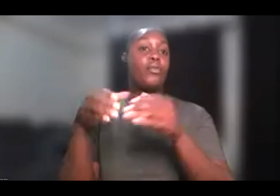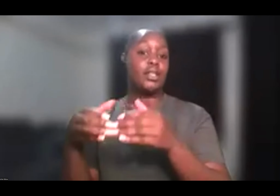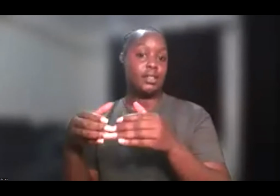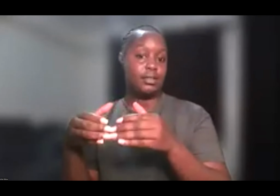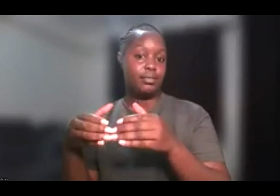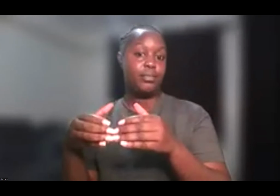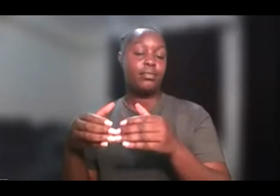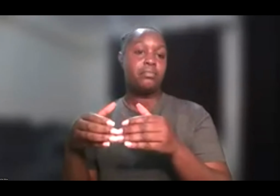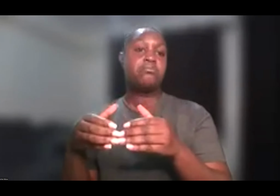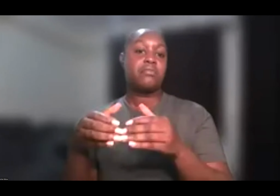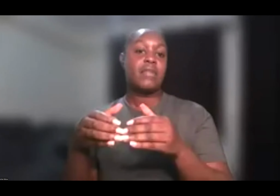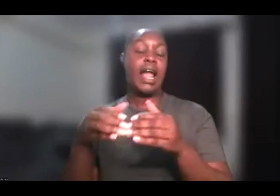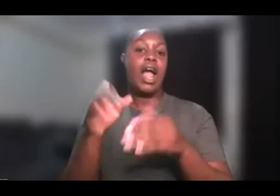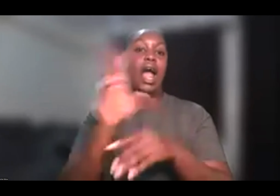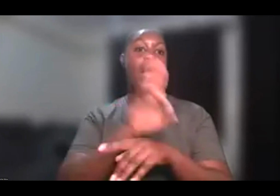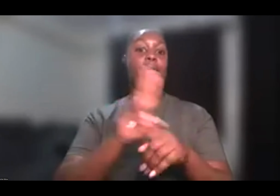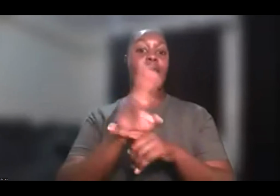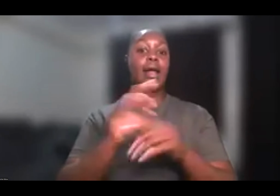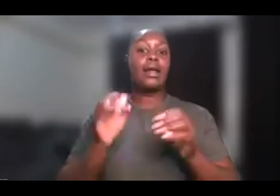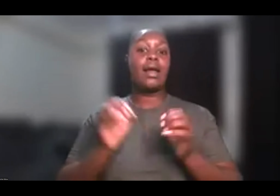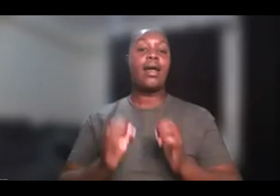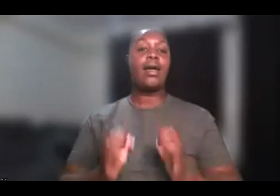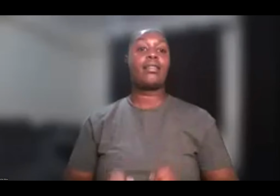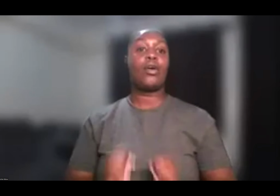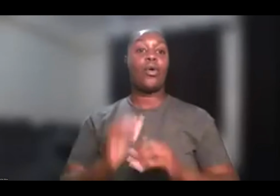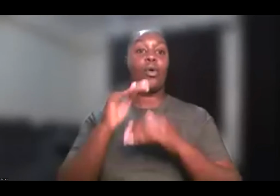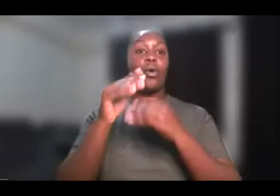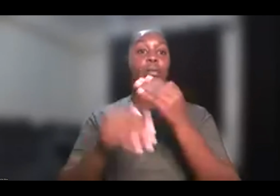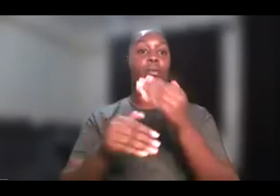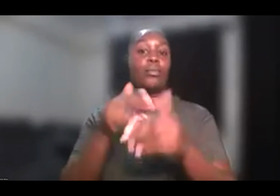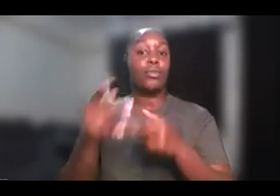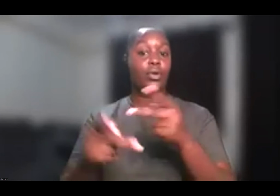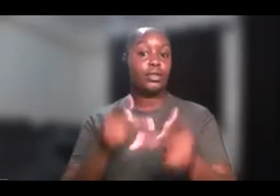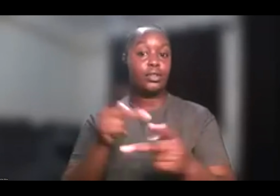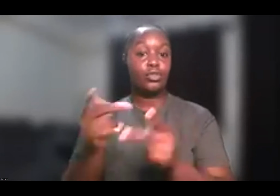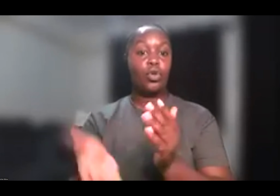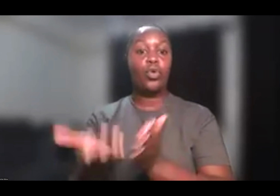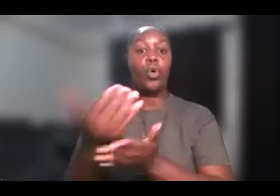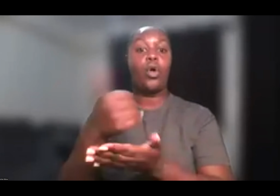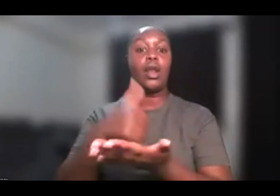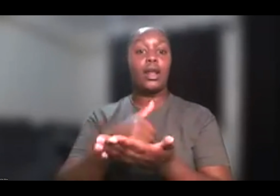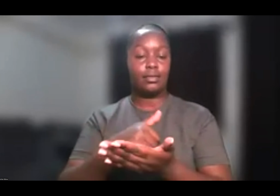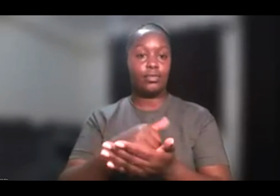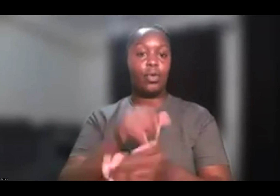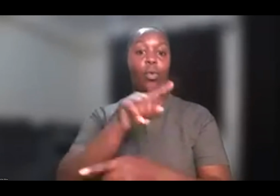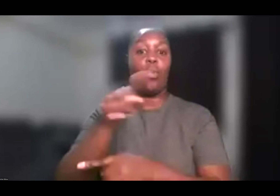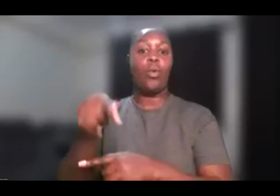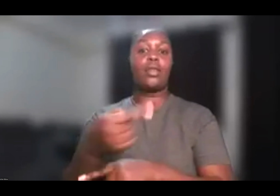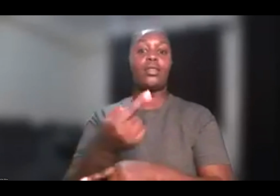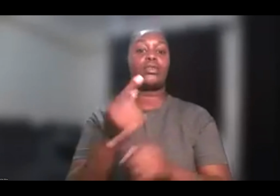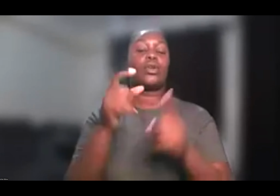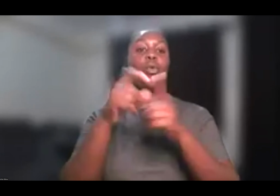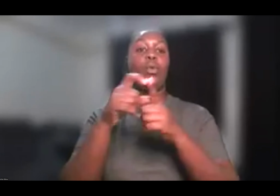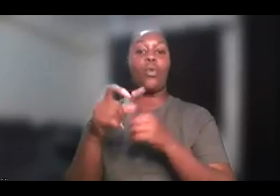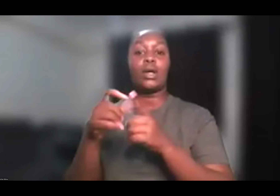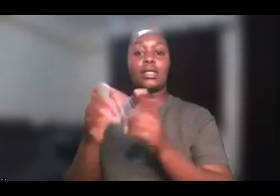and process to collect today around 1,000 words and concepts. And they were recorded as HE video